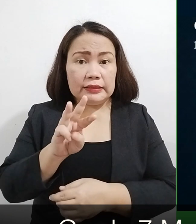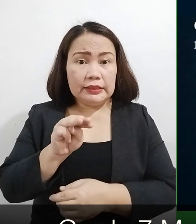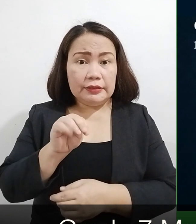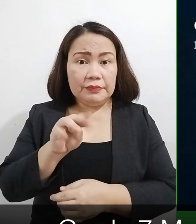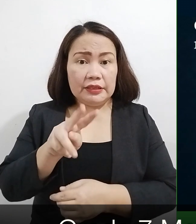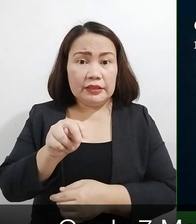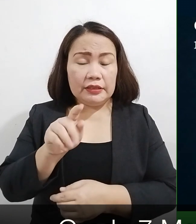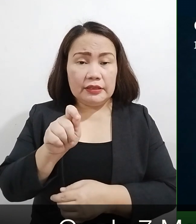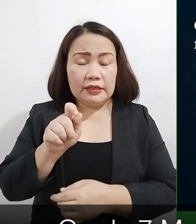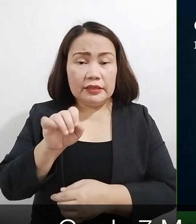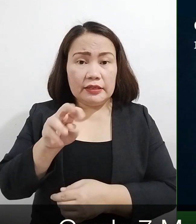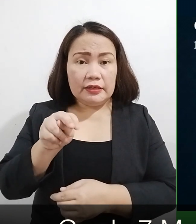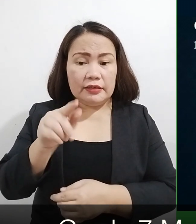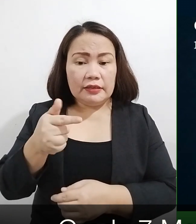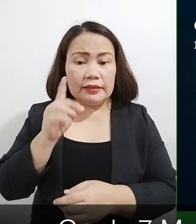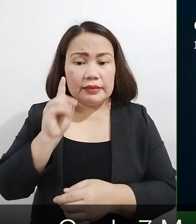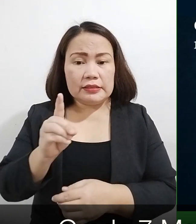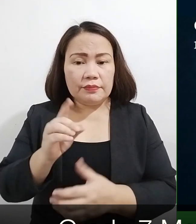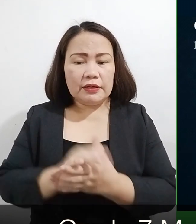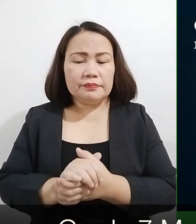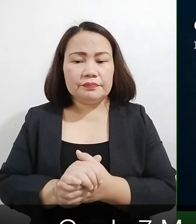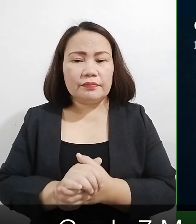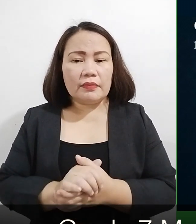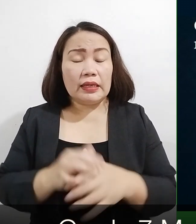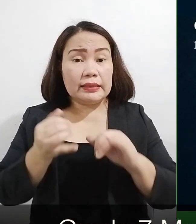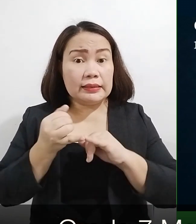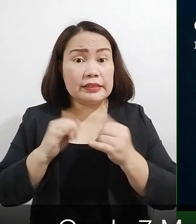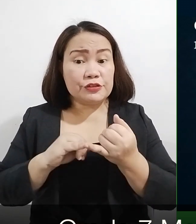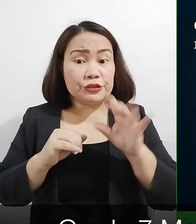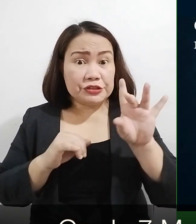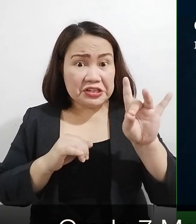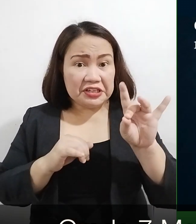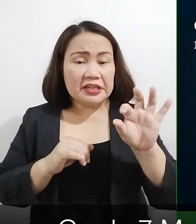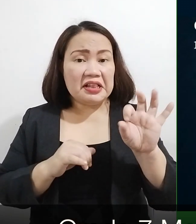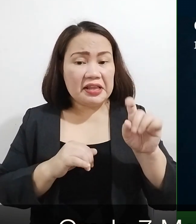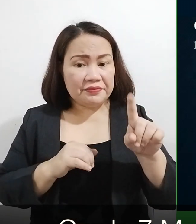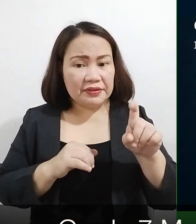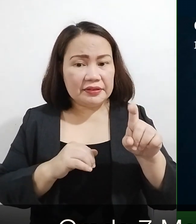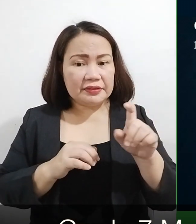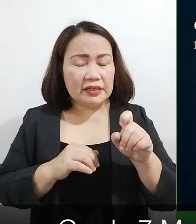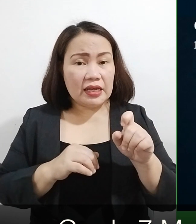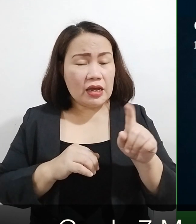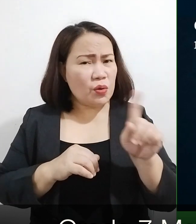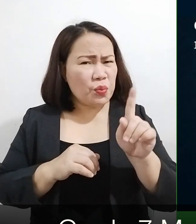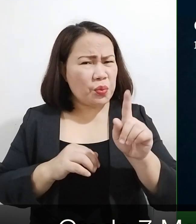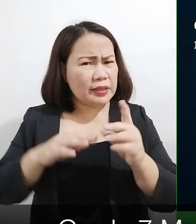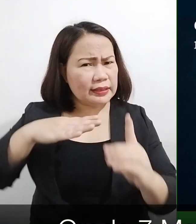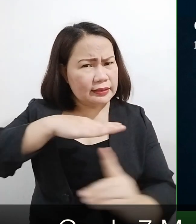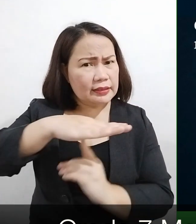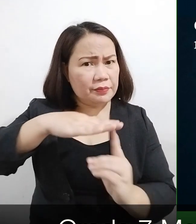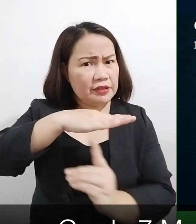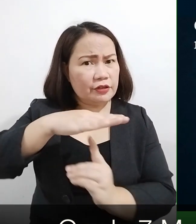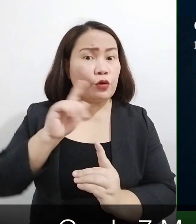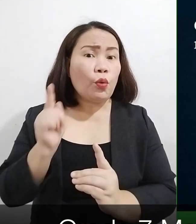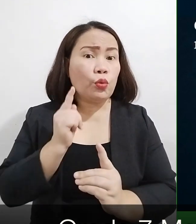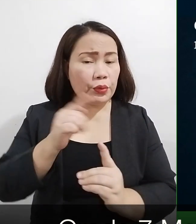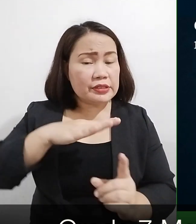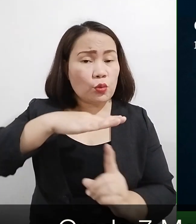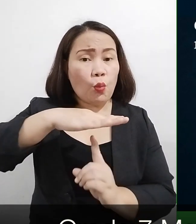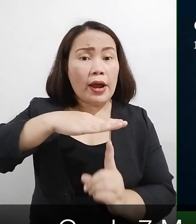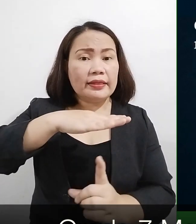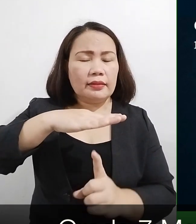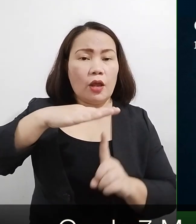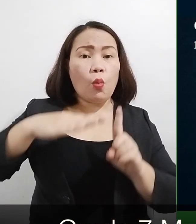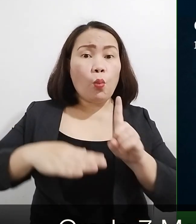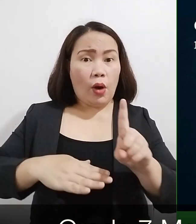A over B. Also, yung integers natin, pwede rin to. Ito yung A, ano ang magiging denominator niyan? 1. So, 8 over